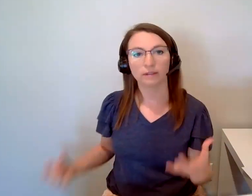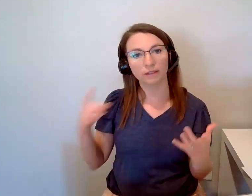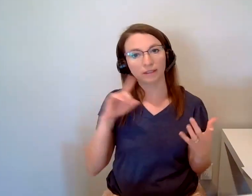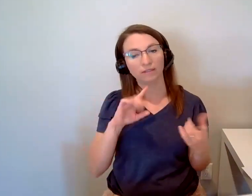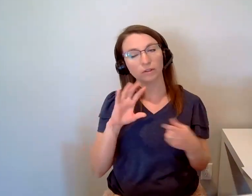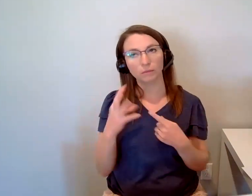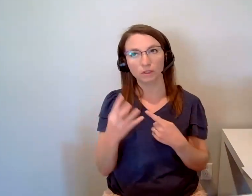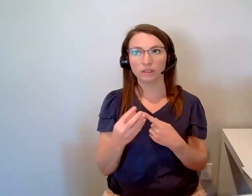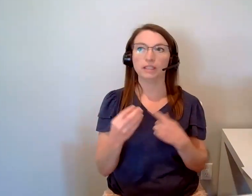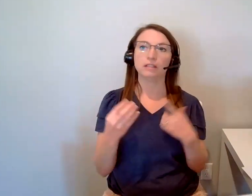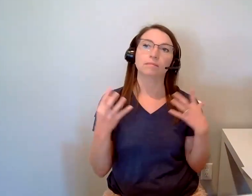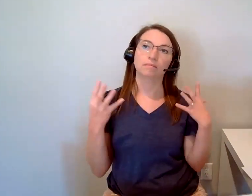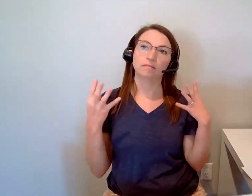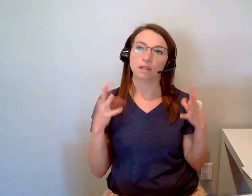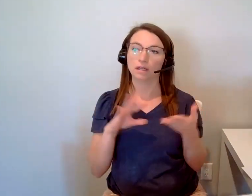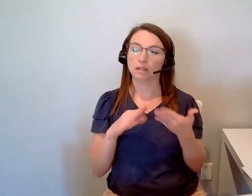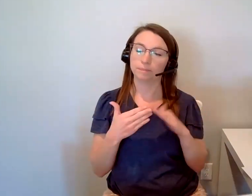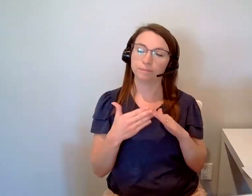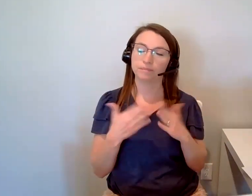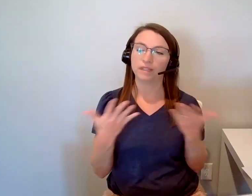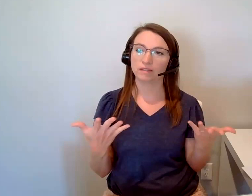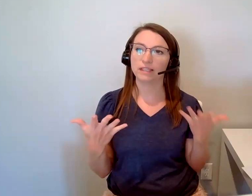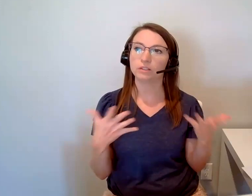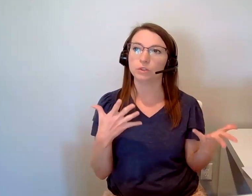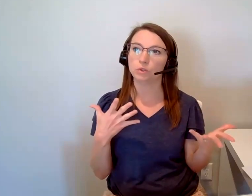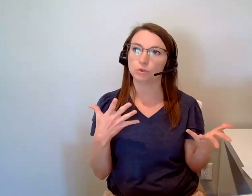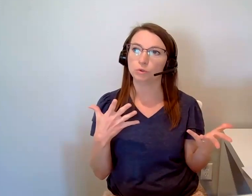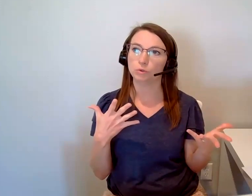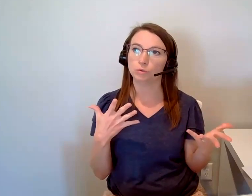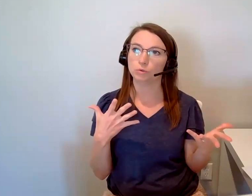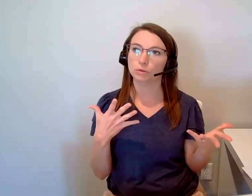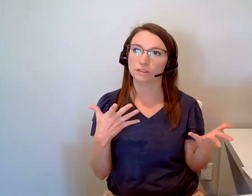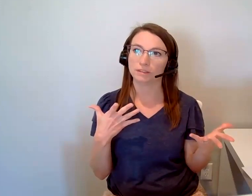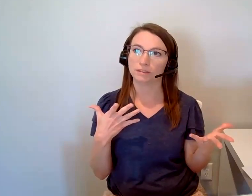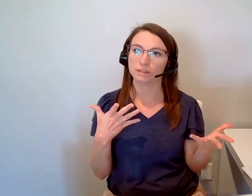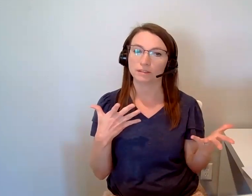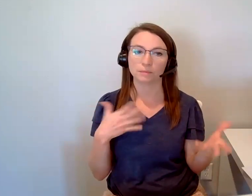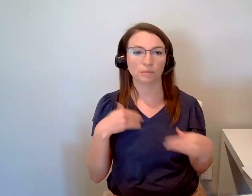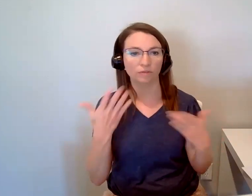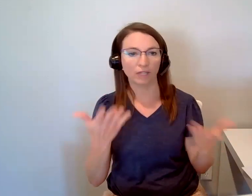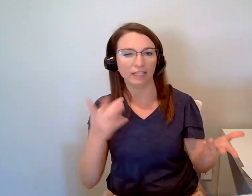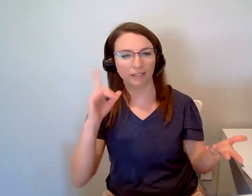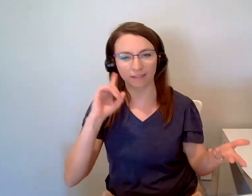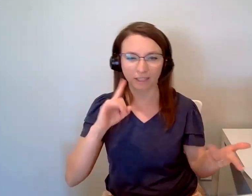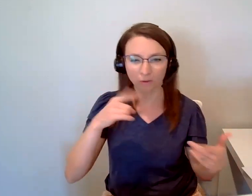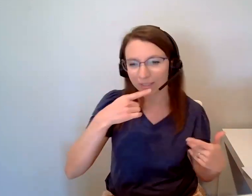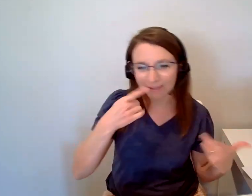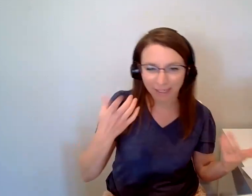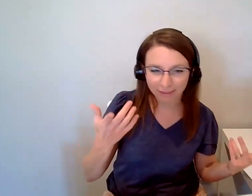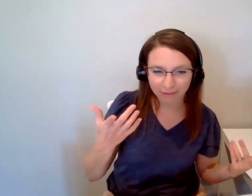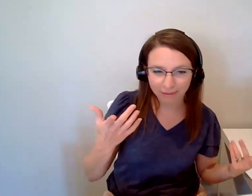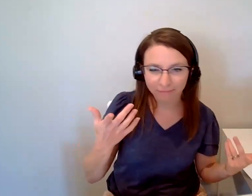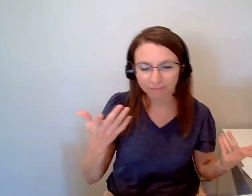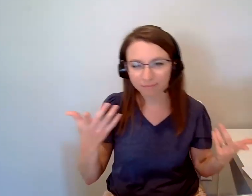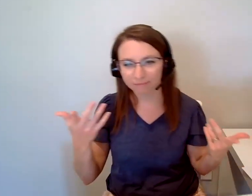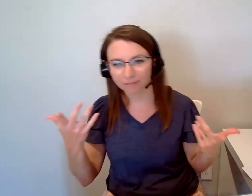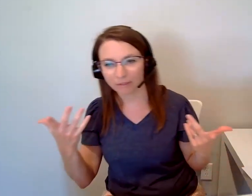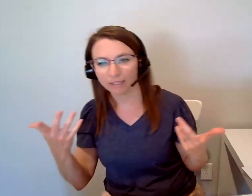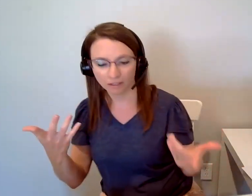In the deaf community, they like to provide like hearing status. Okay, so